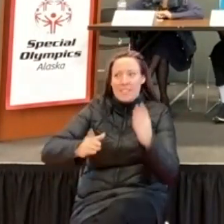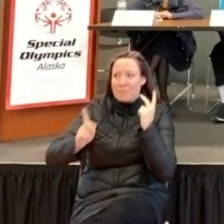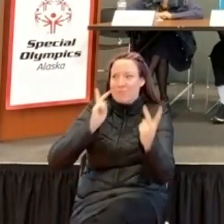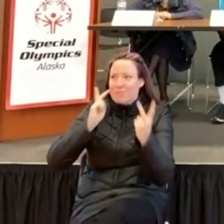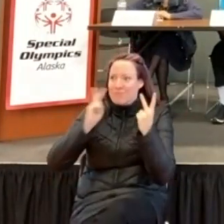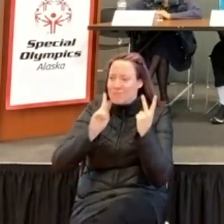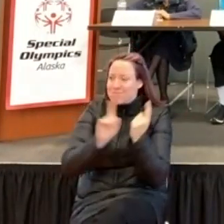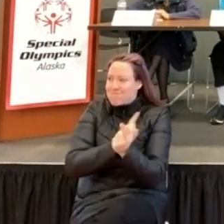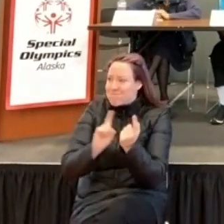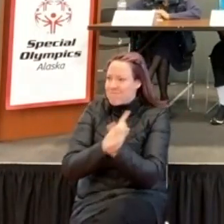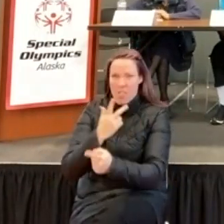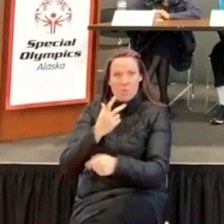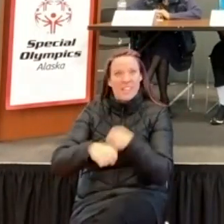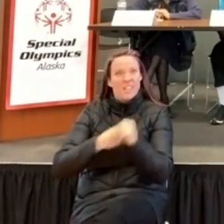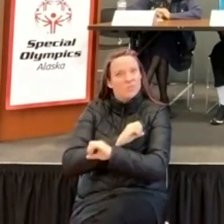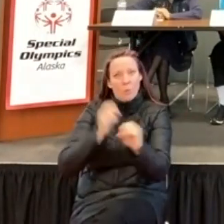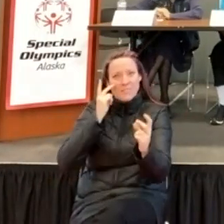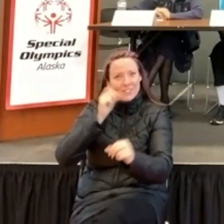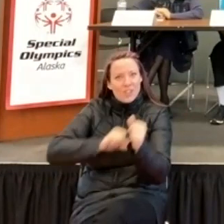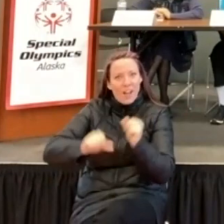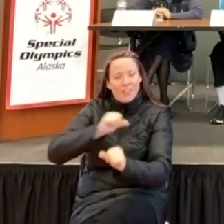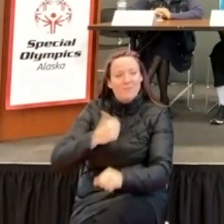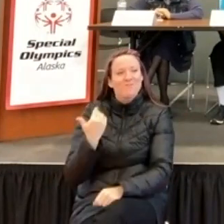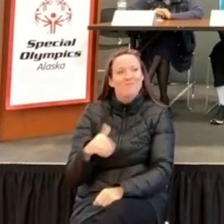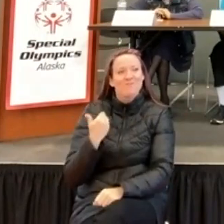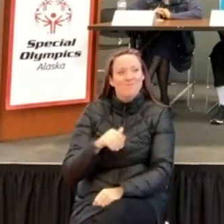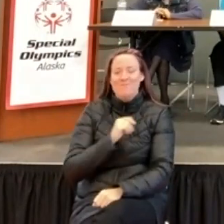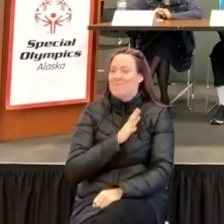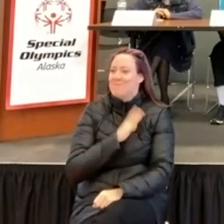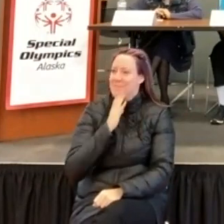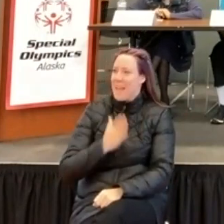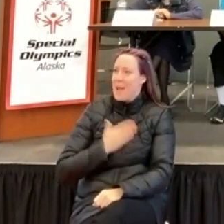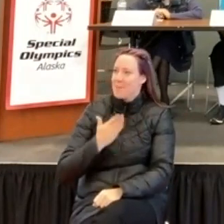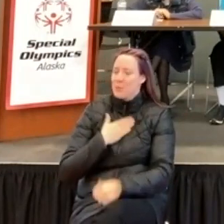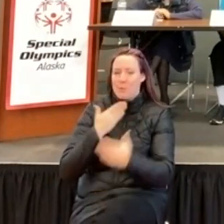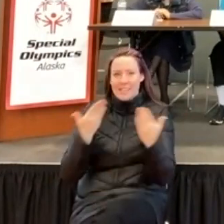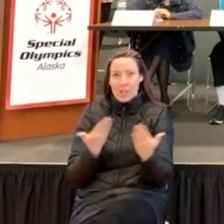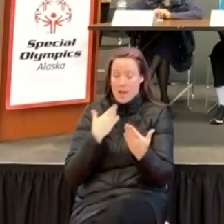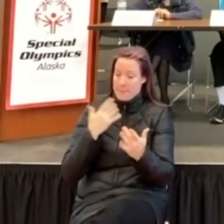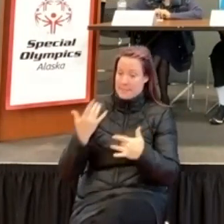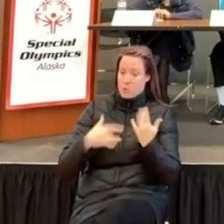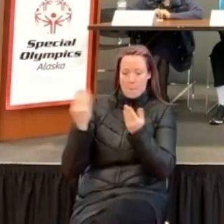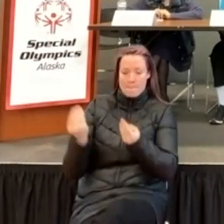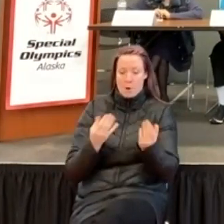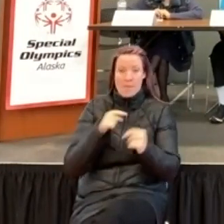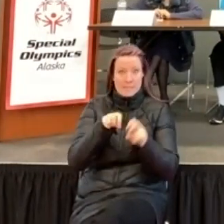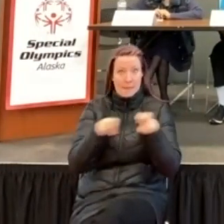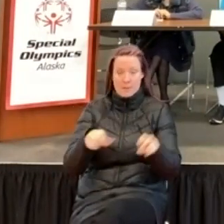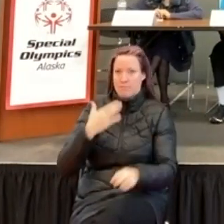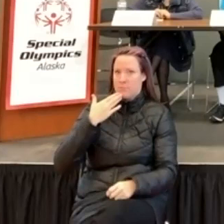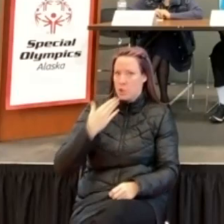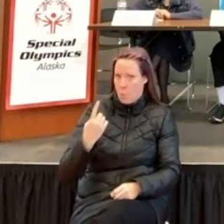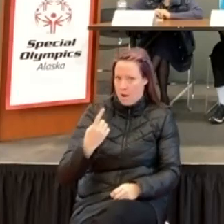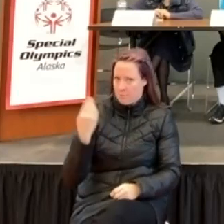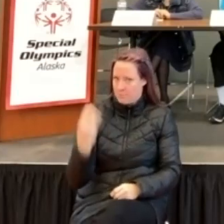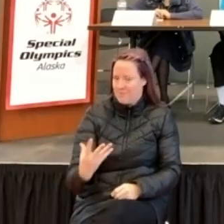not seen in at least 3 years, right? So glad to be here, excited to moderate this panel. This is a good one. I hope